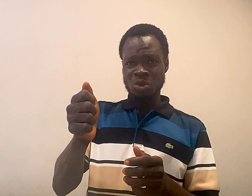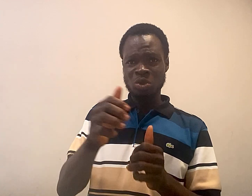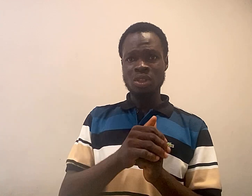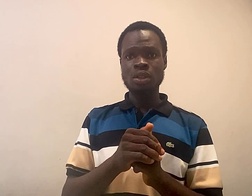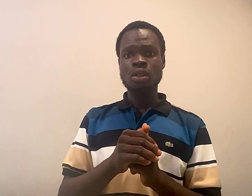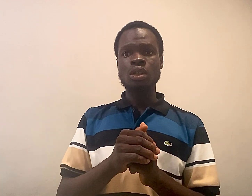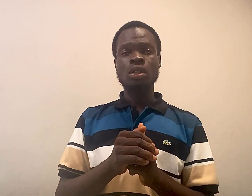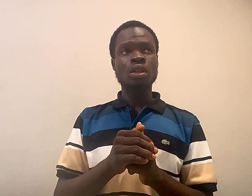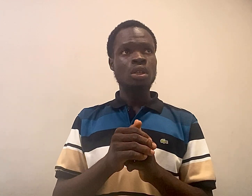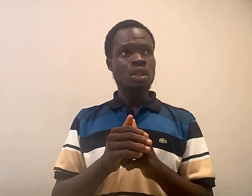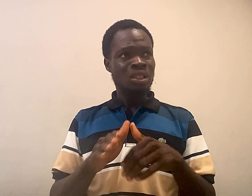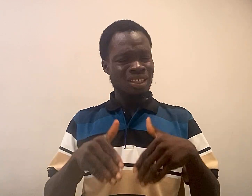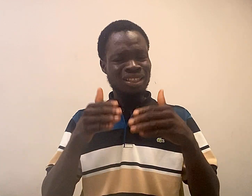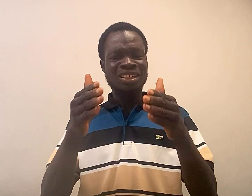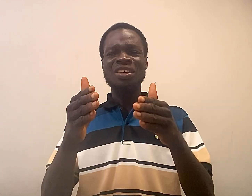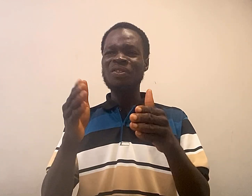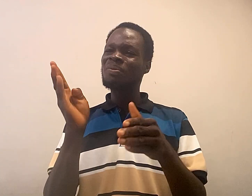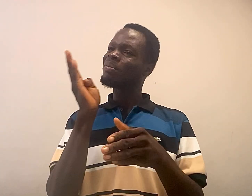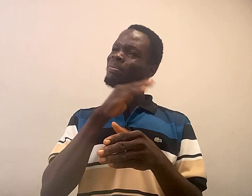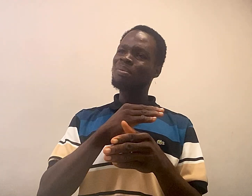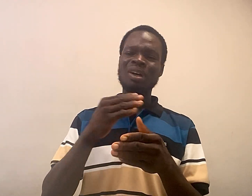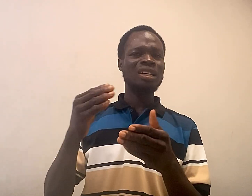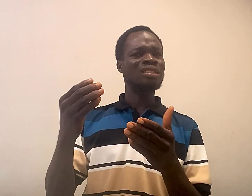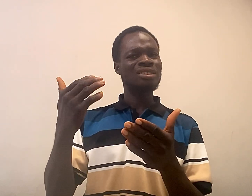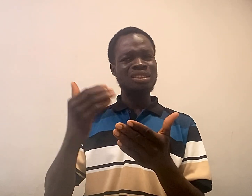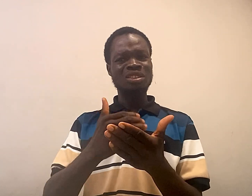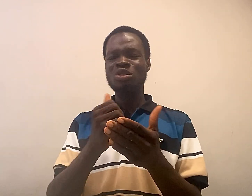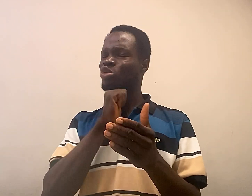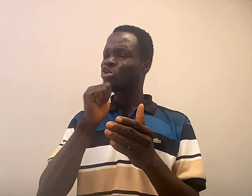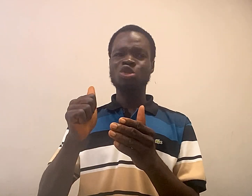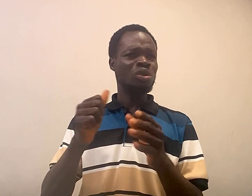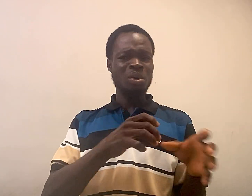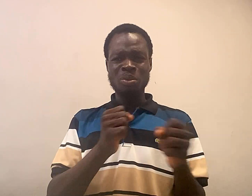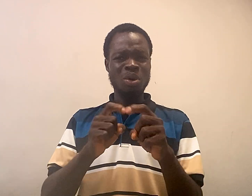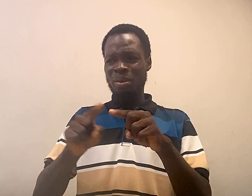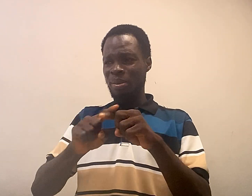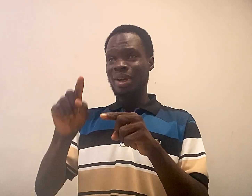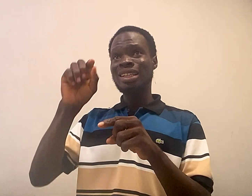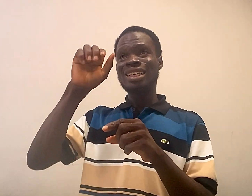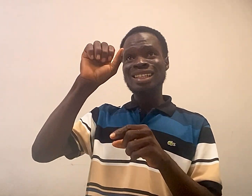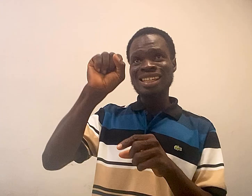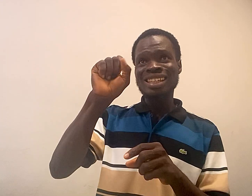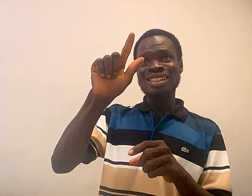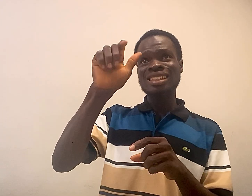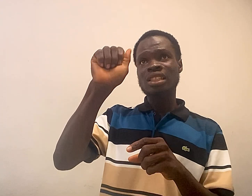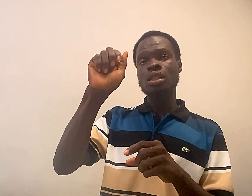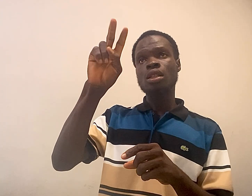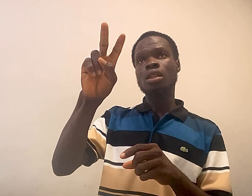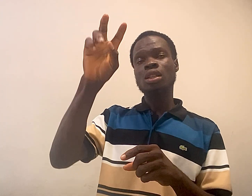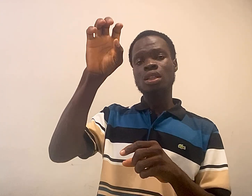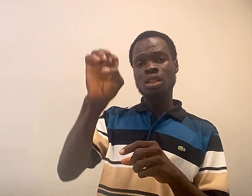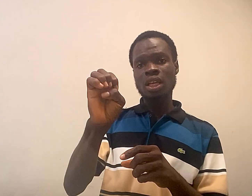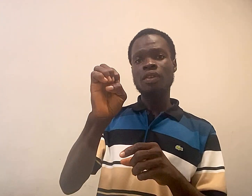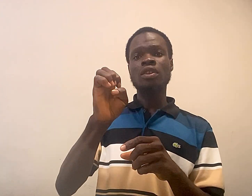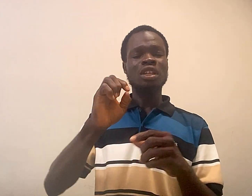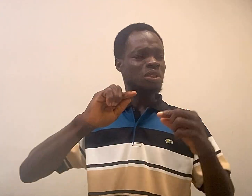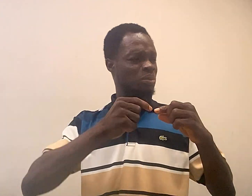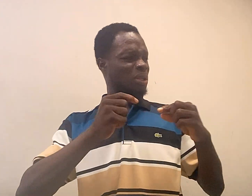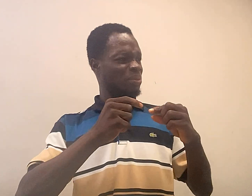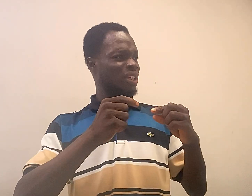bad news, he falls apart. That's not power. That's slavery. Slavery to impulse, slavery to pain, slavery to the opinions of